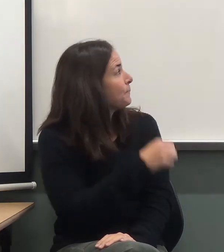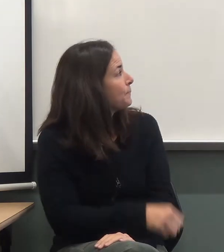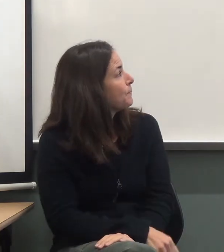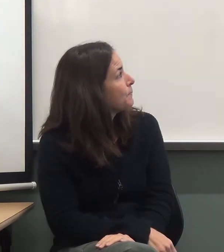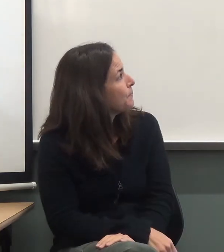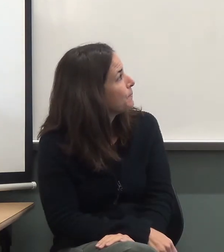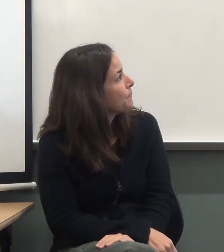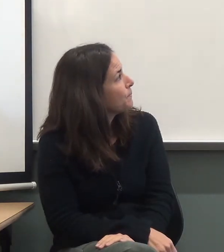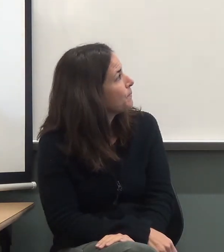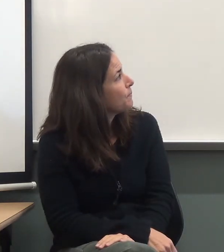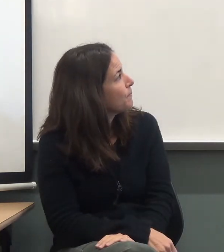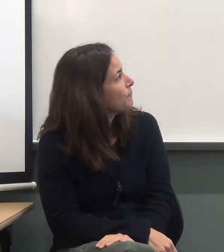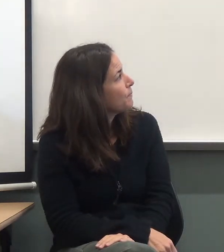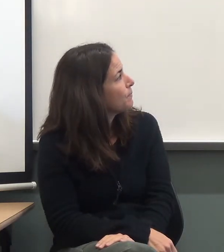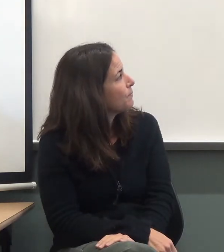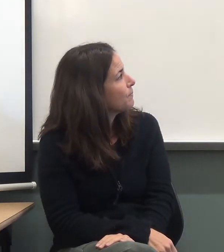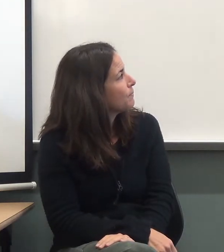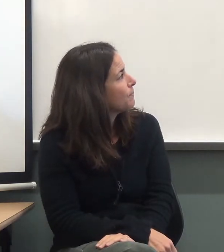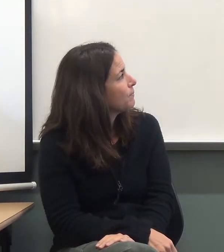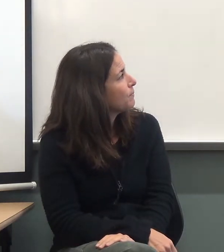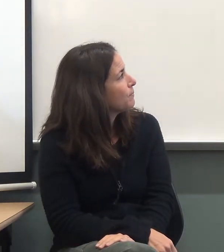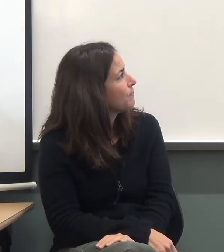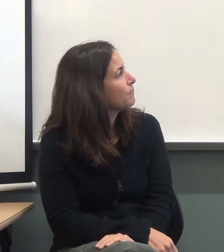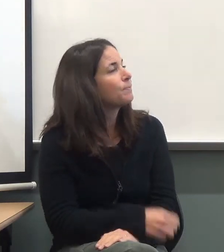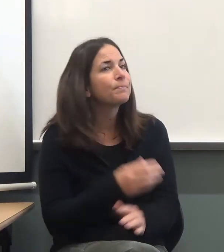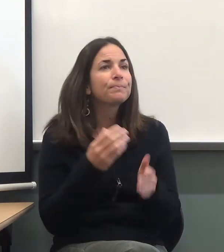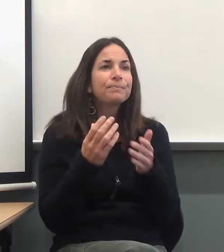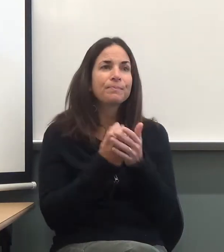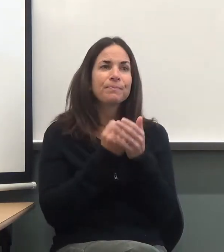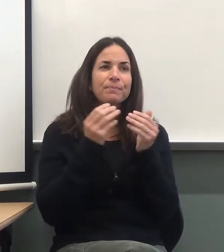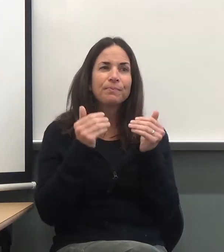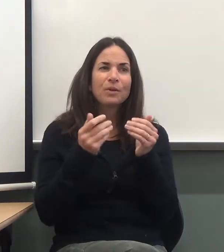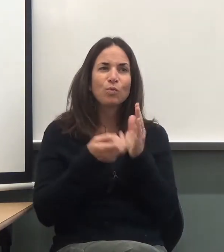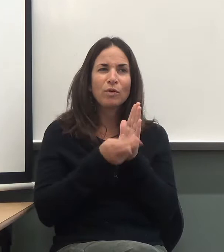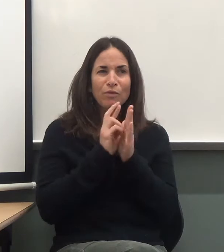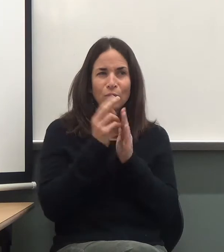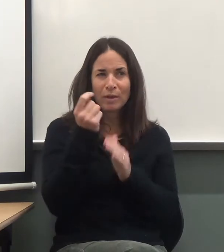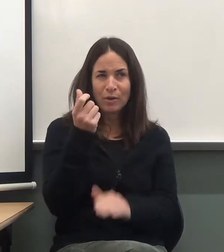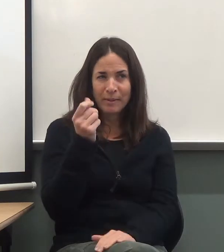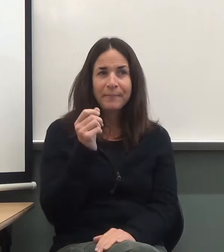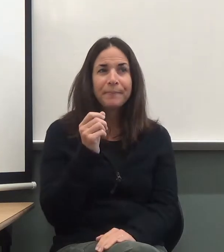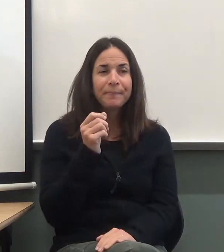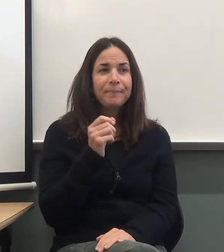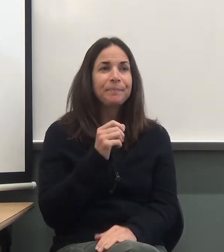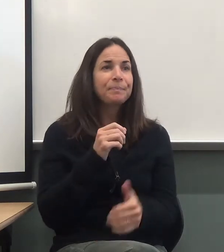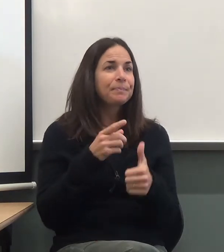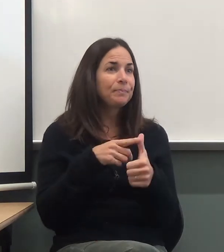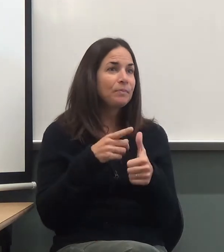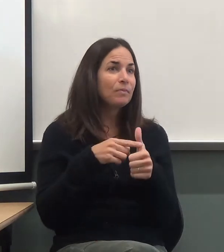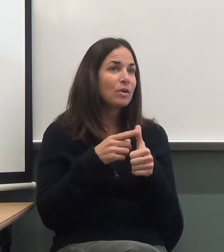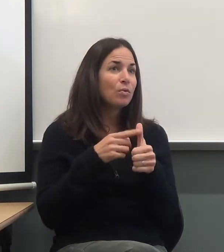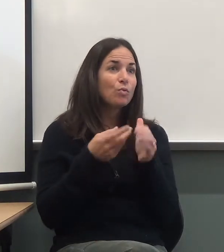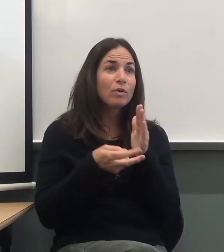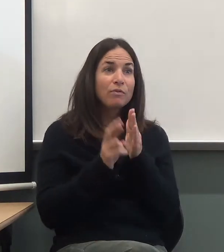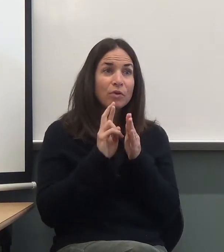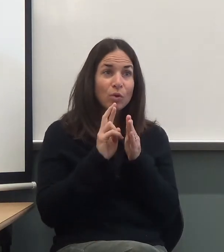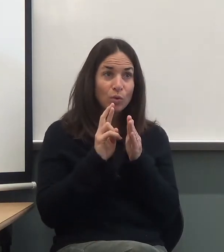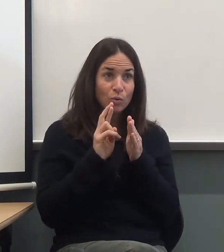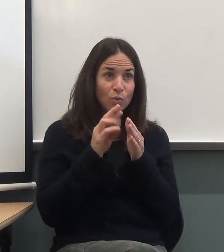for that, just to begin. So what is our review for the final exam? Well, we only have a week before you guys take the